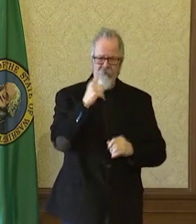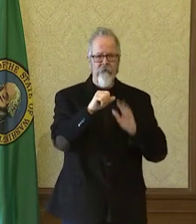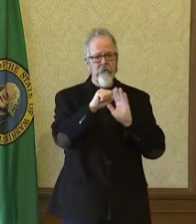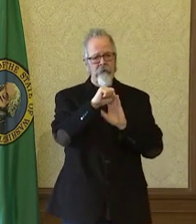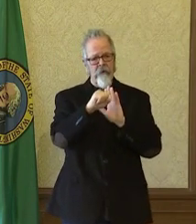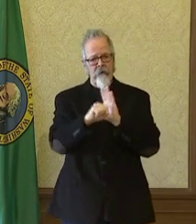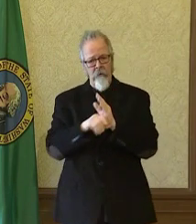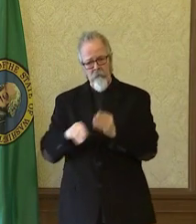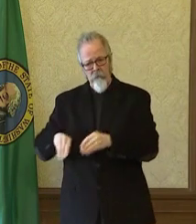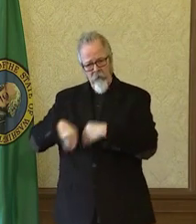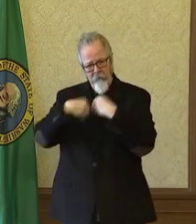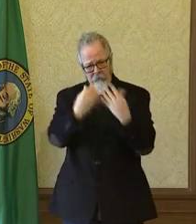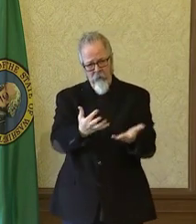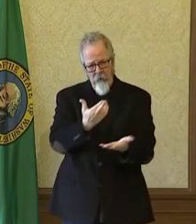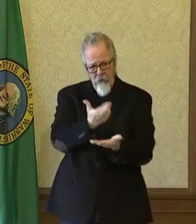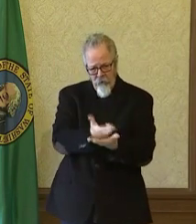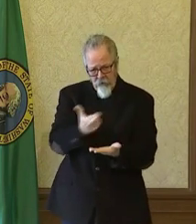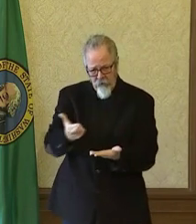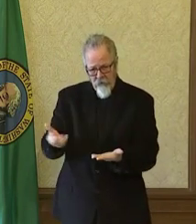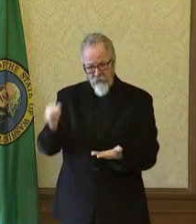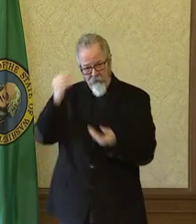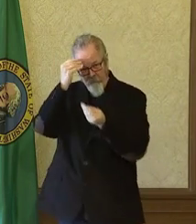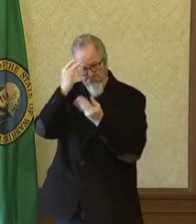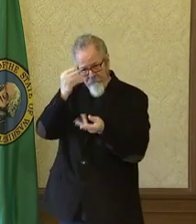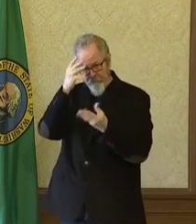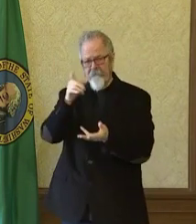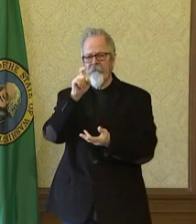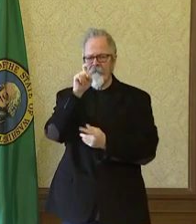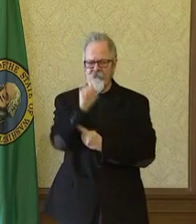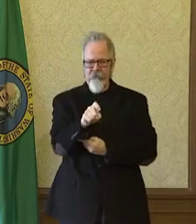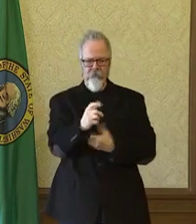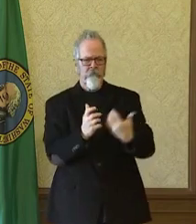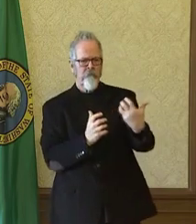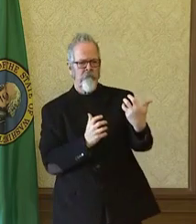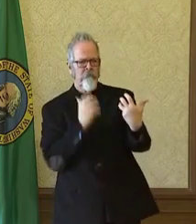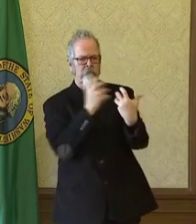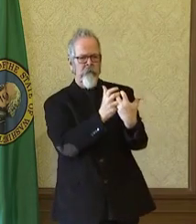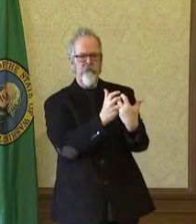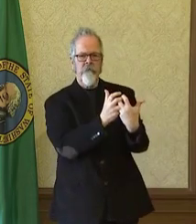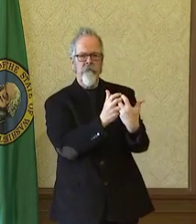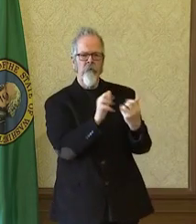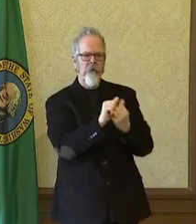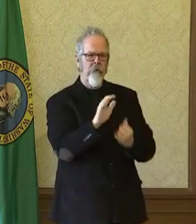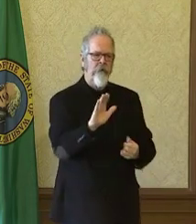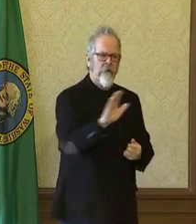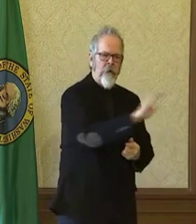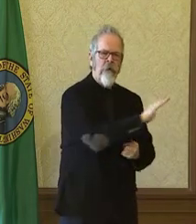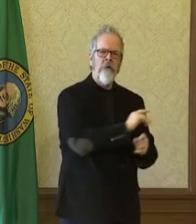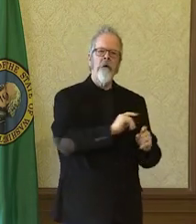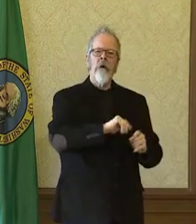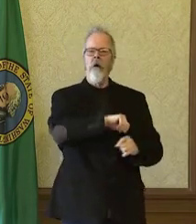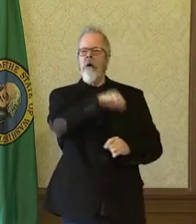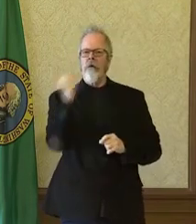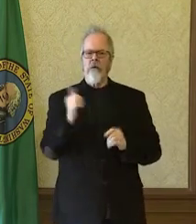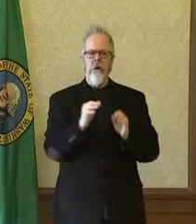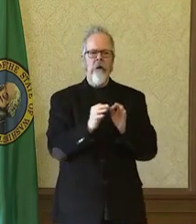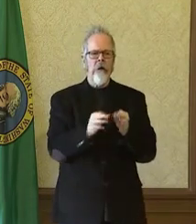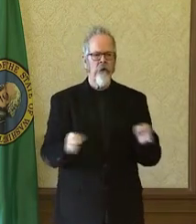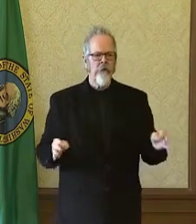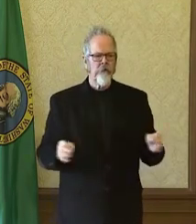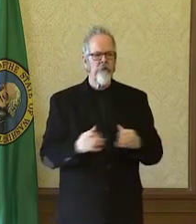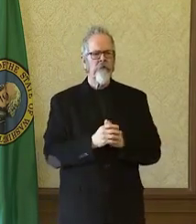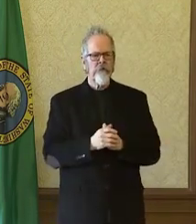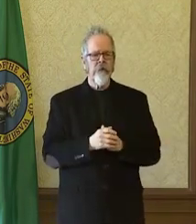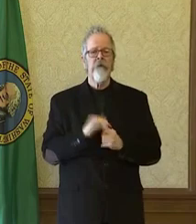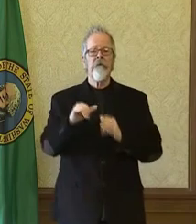accessible. And that's why the state is providing targeted assistance to people who speak different languages, so that when they go